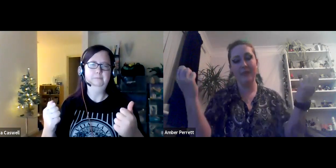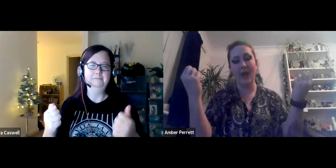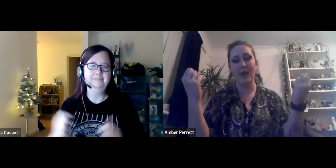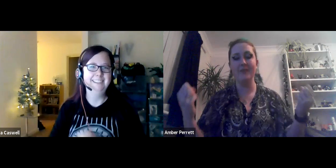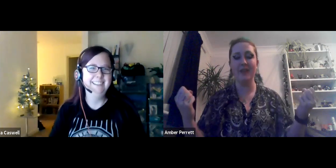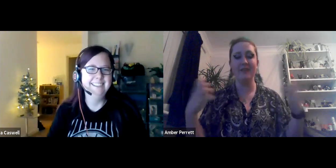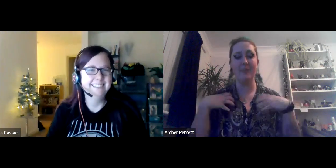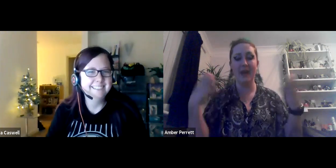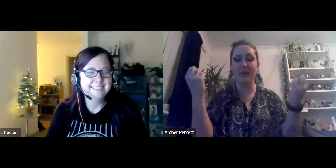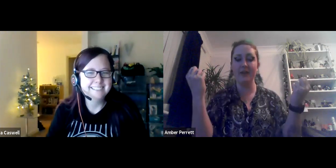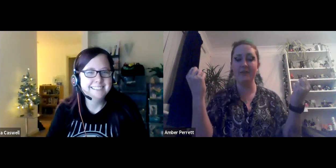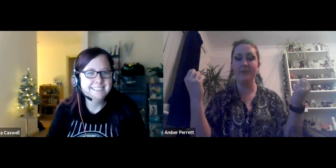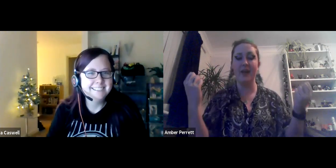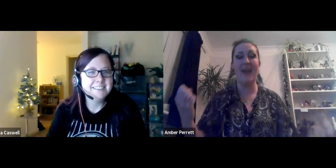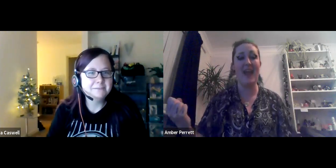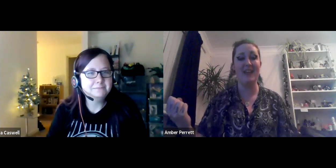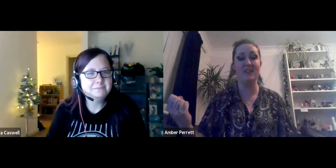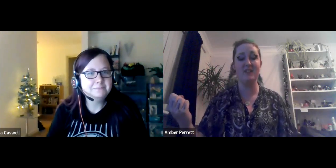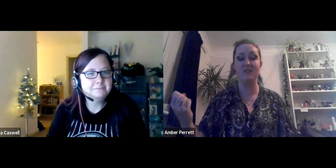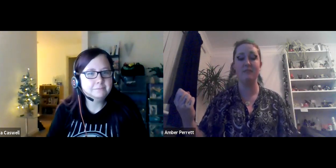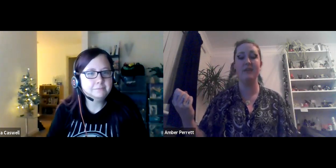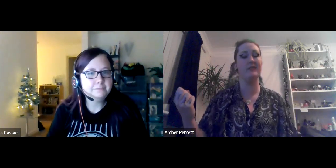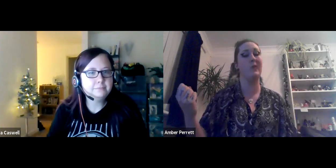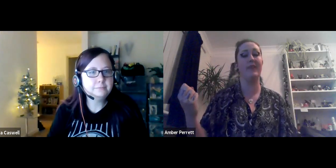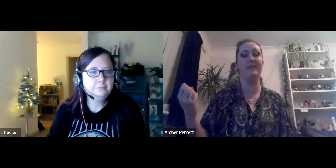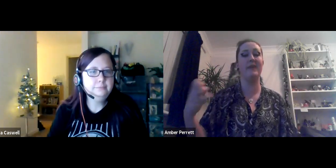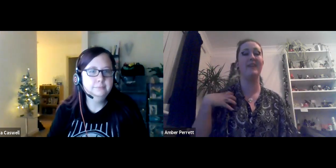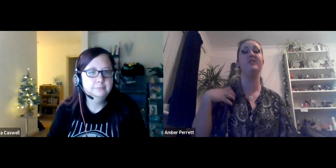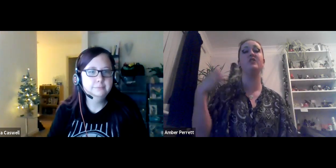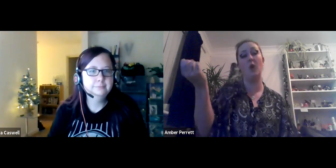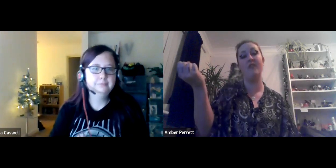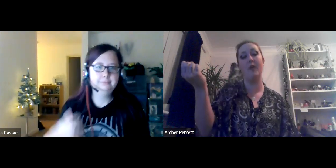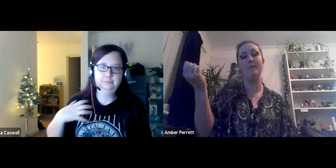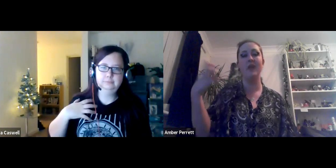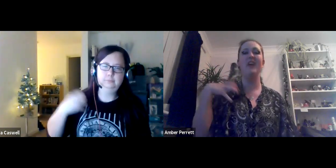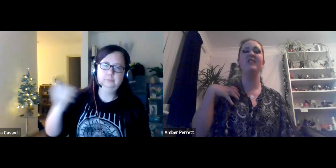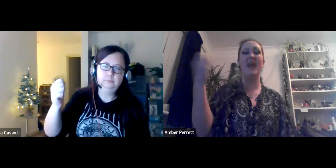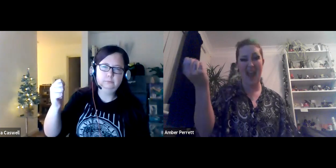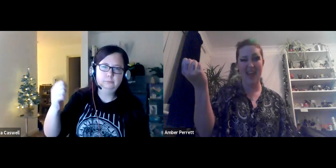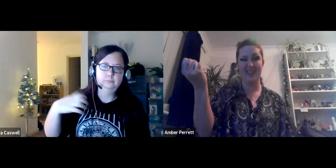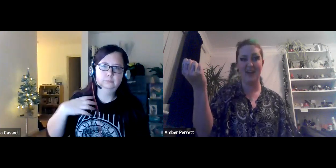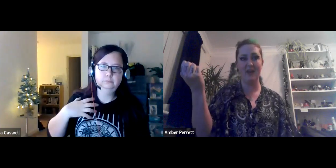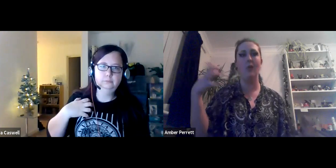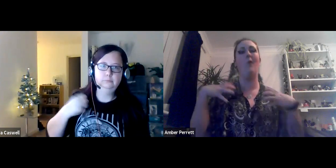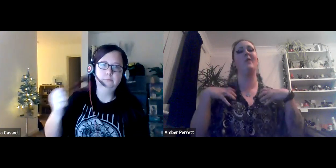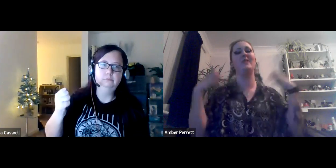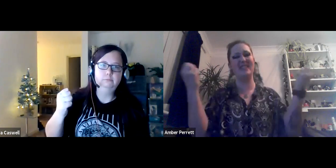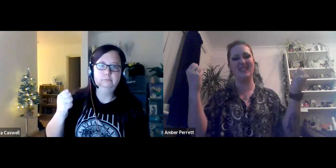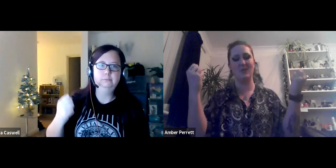Yeah, so that's angry. And hate, because we're on this subject, is just one of them. So I hate that, or you're angry.